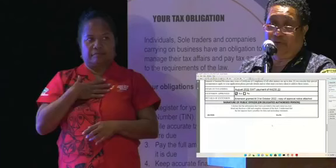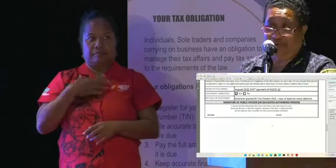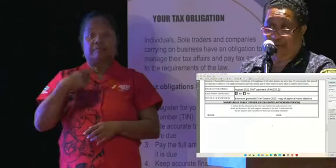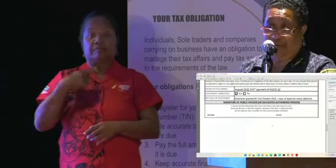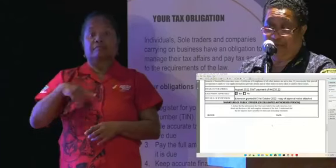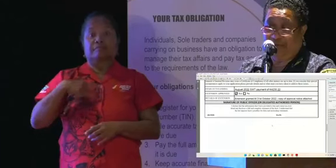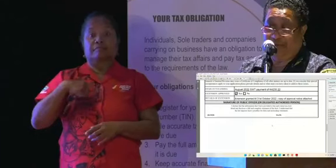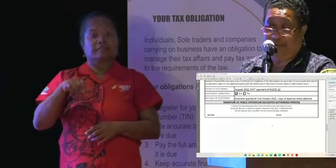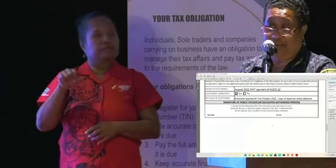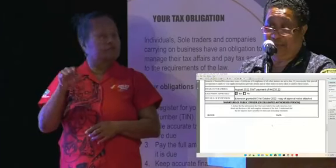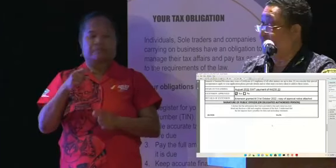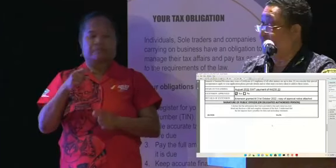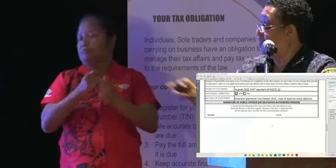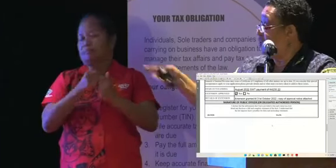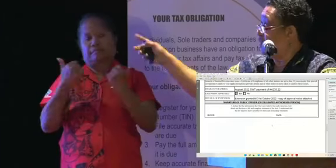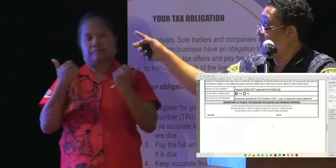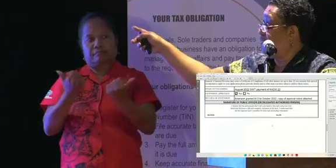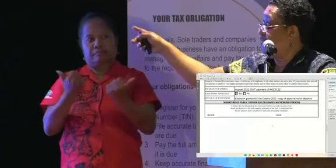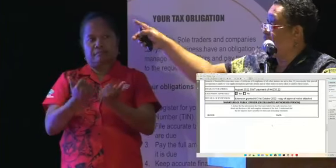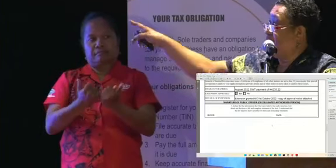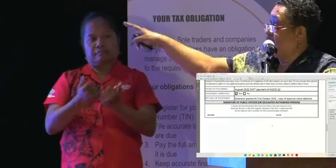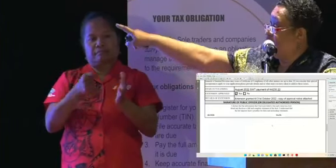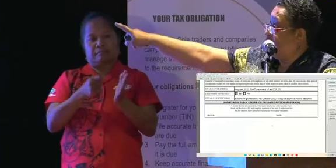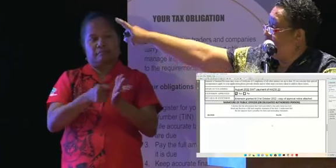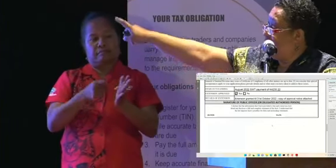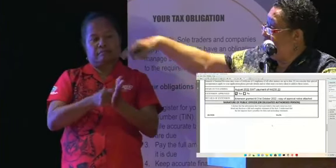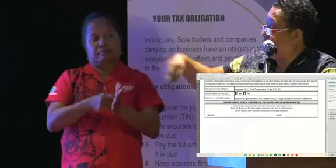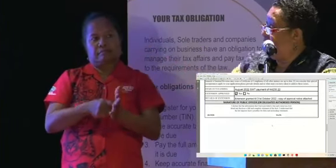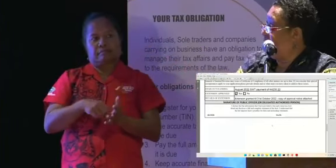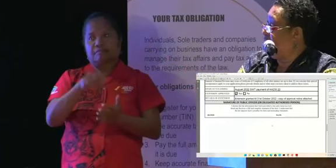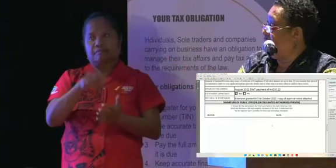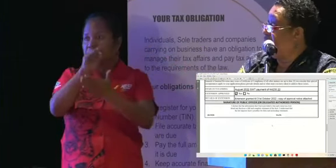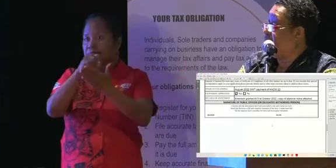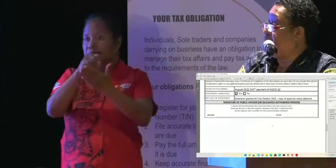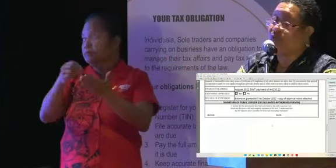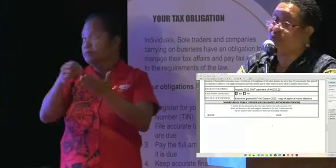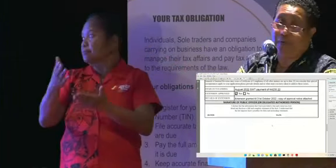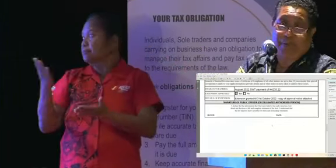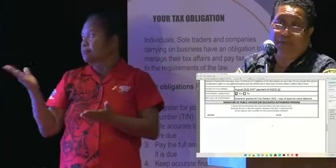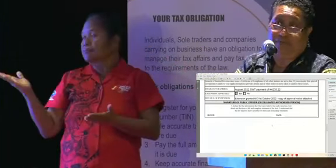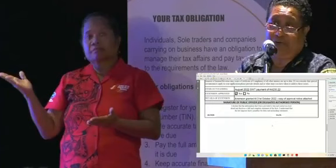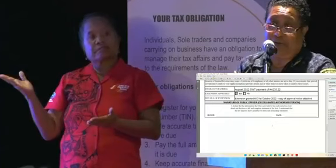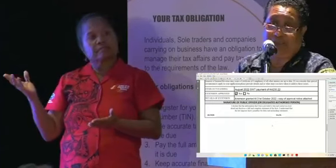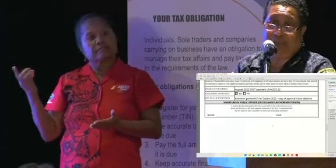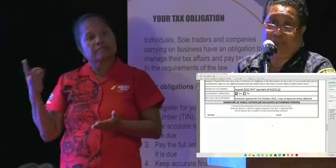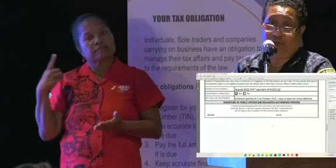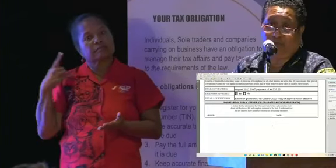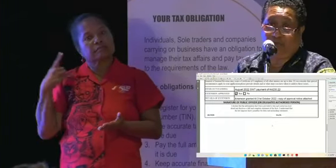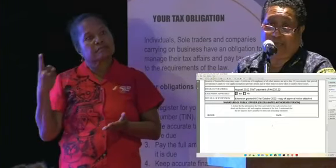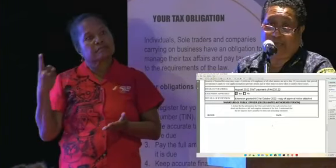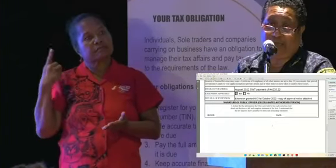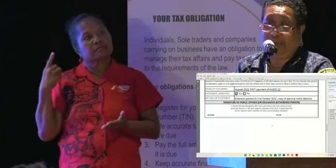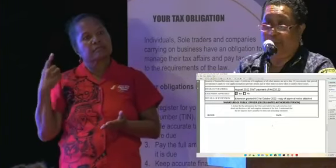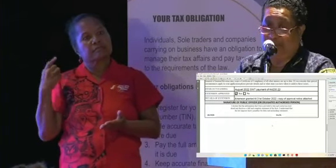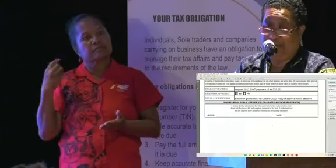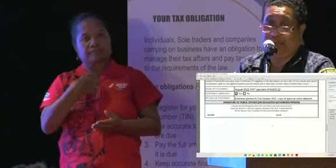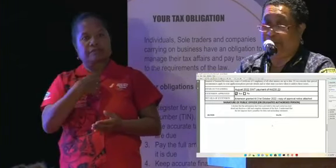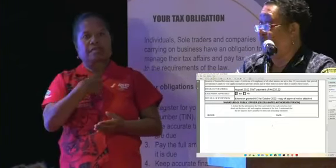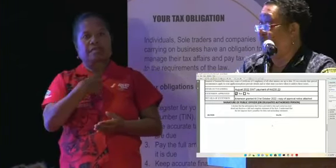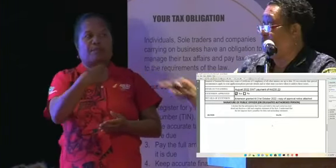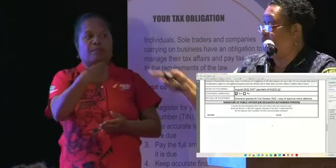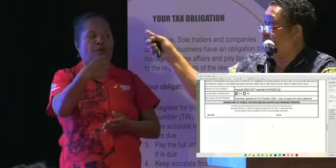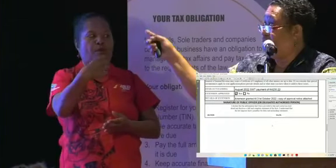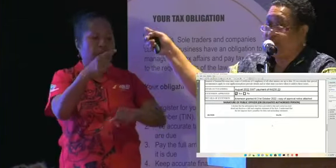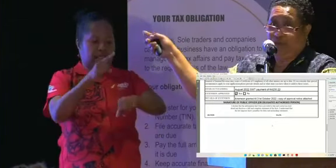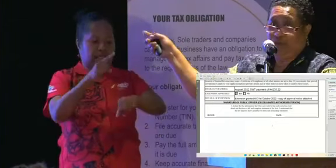I don't have enough funds yet. Okay? So I've indicated that, but I've also applied for an extension of time, and that's